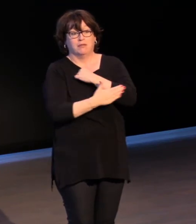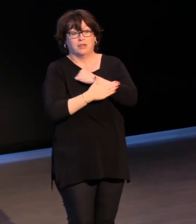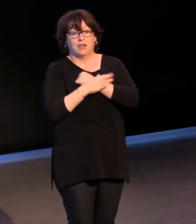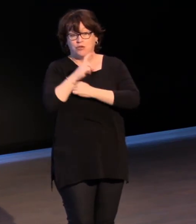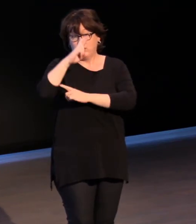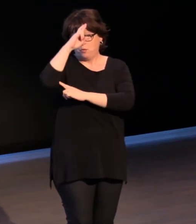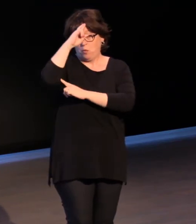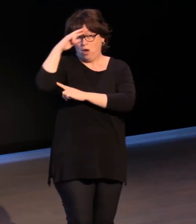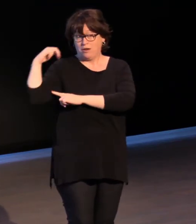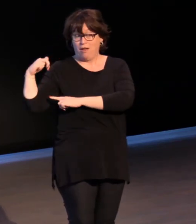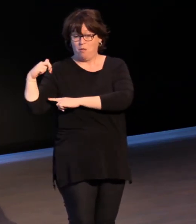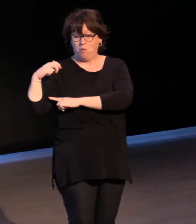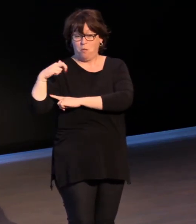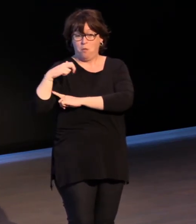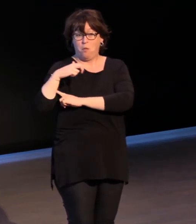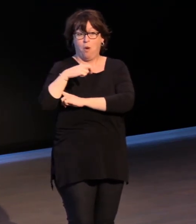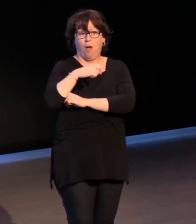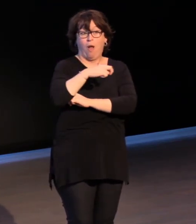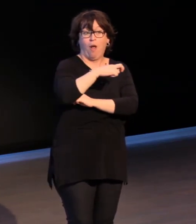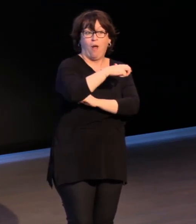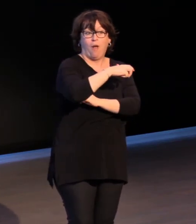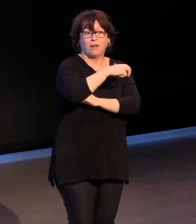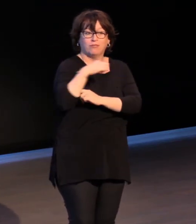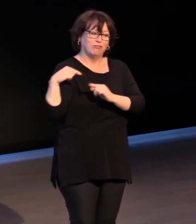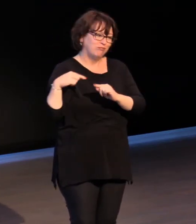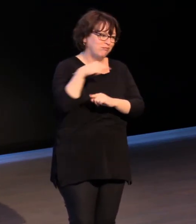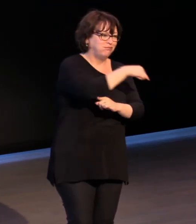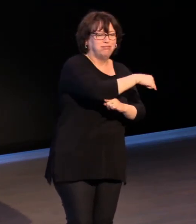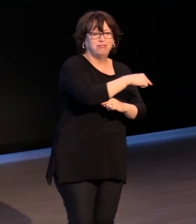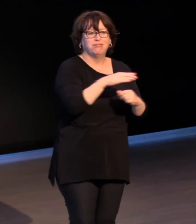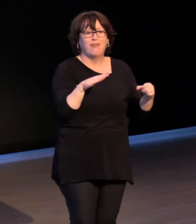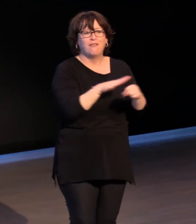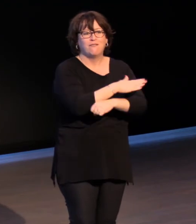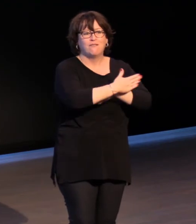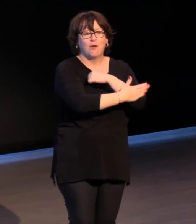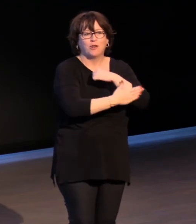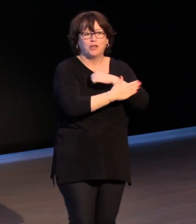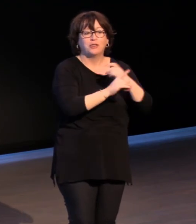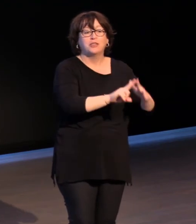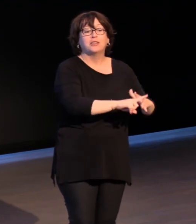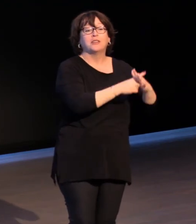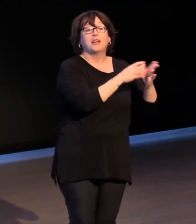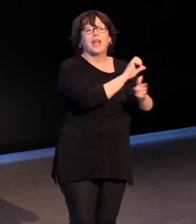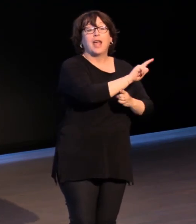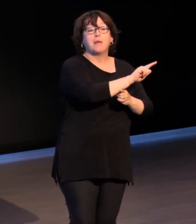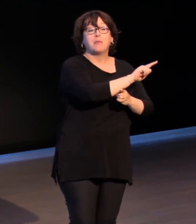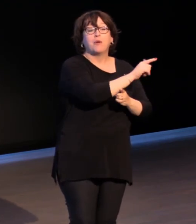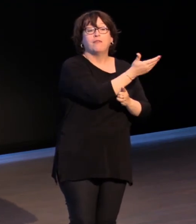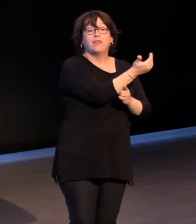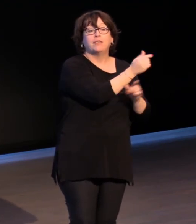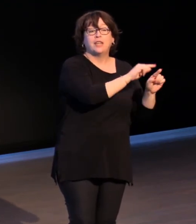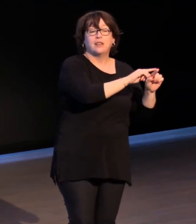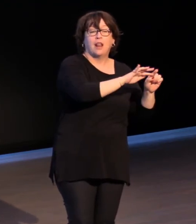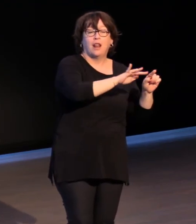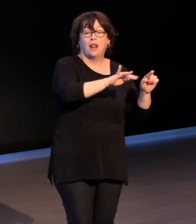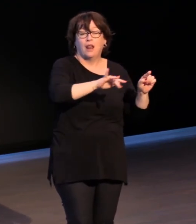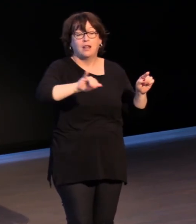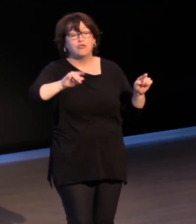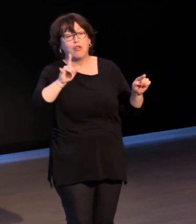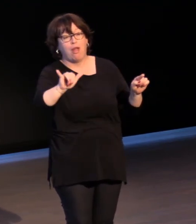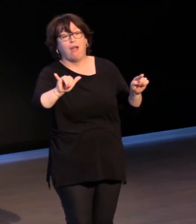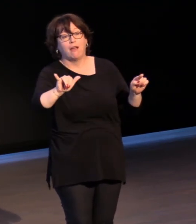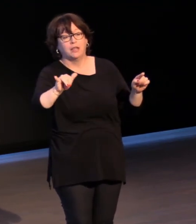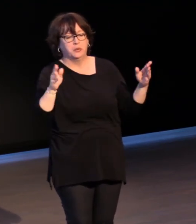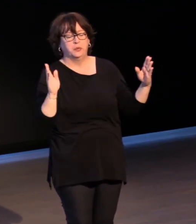from April 15th till July 25th,